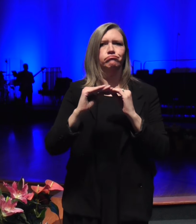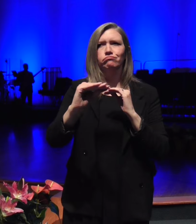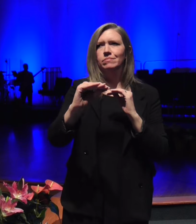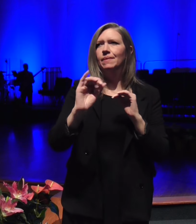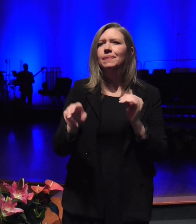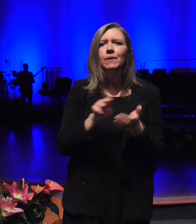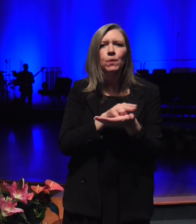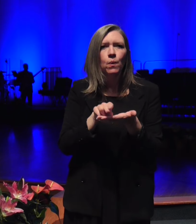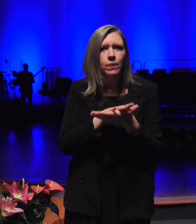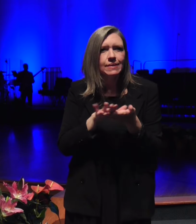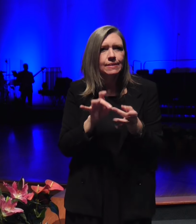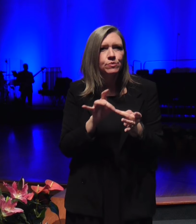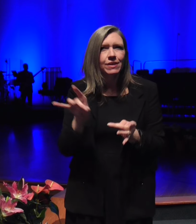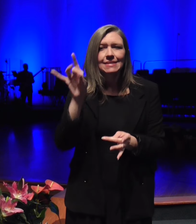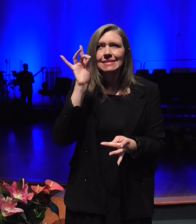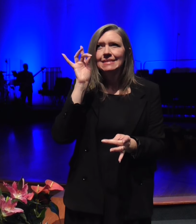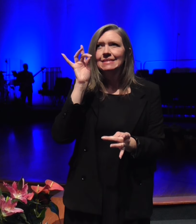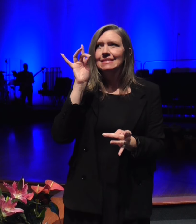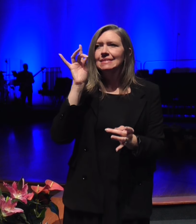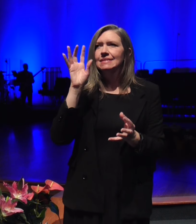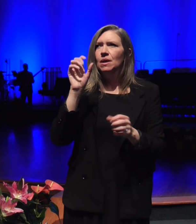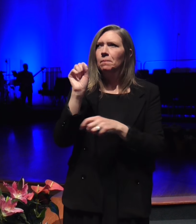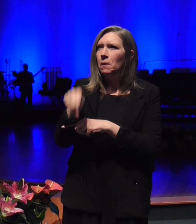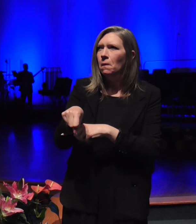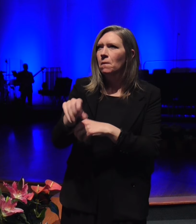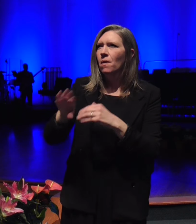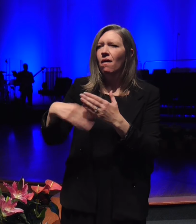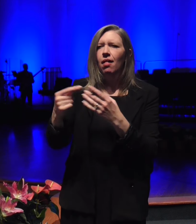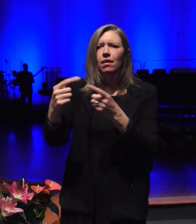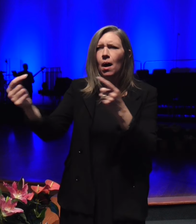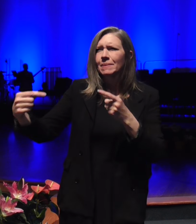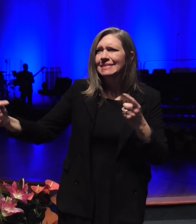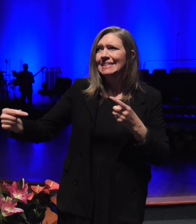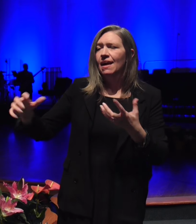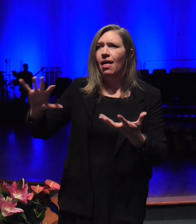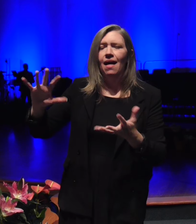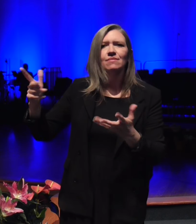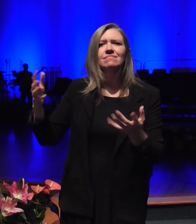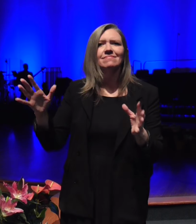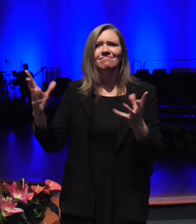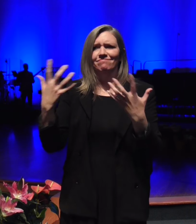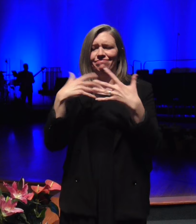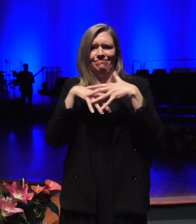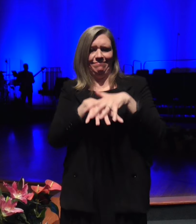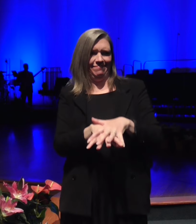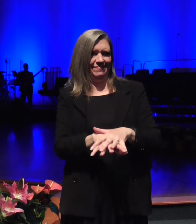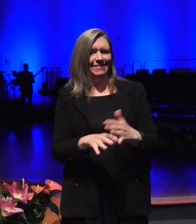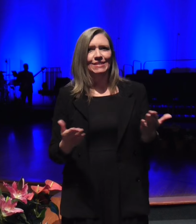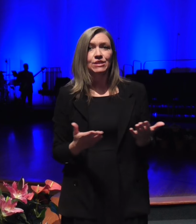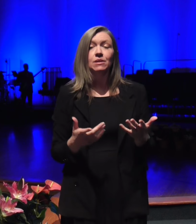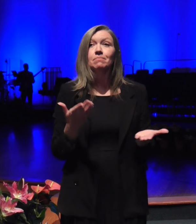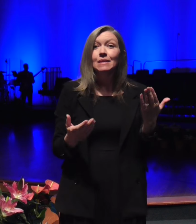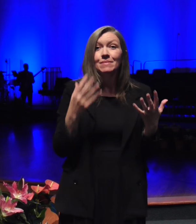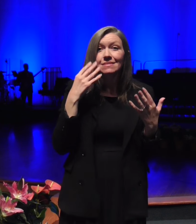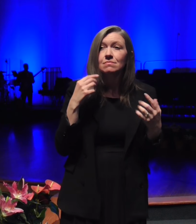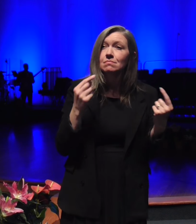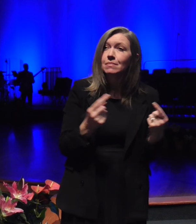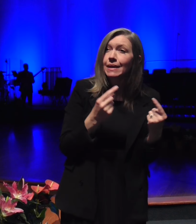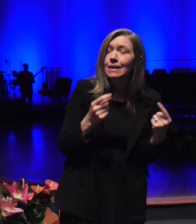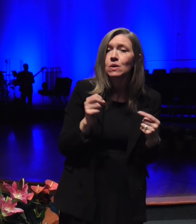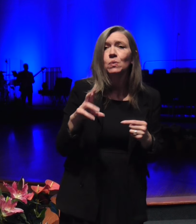presence that transcends all opposites and yet is right here with us, whether we are in pain or in wonder. A